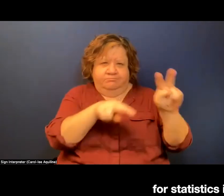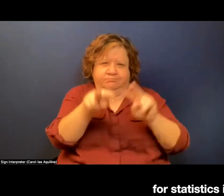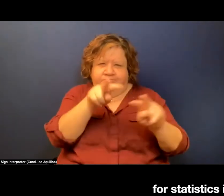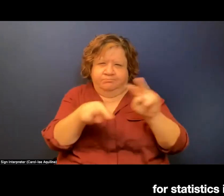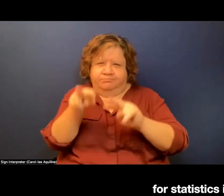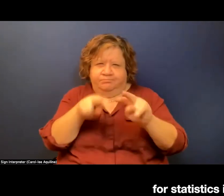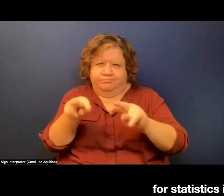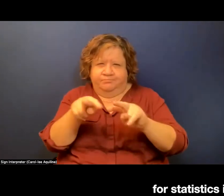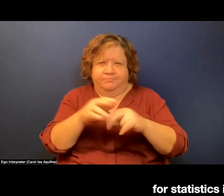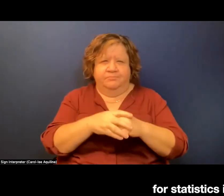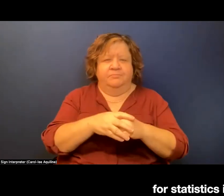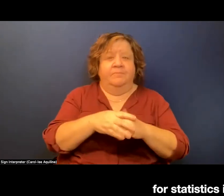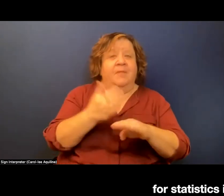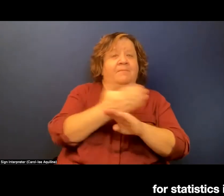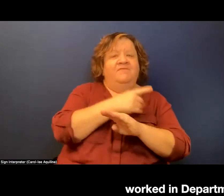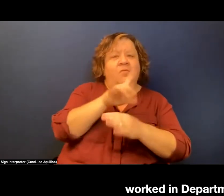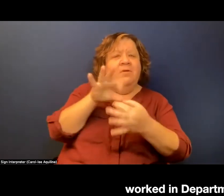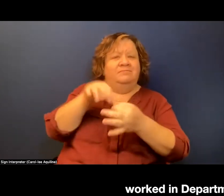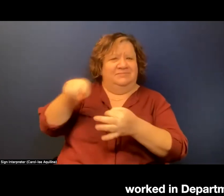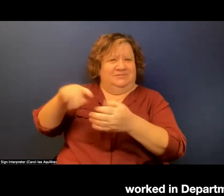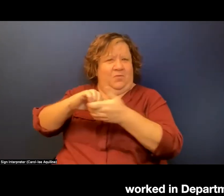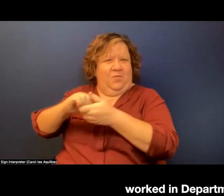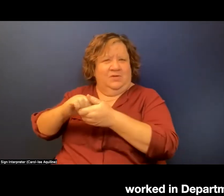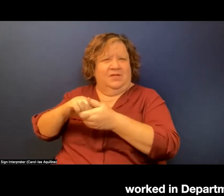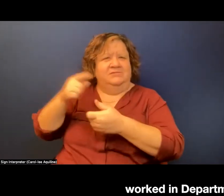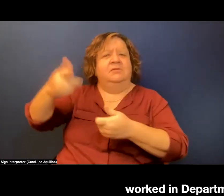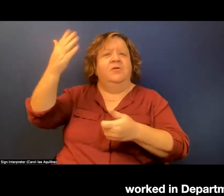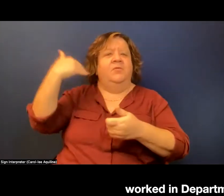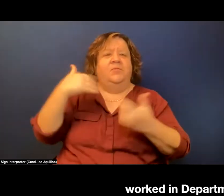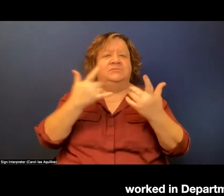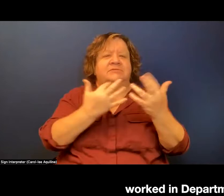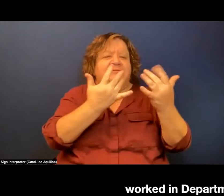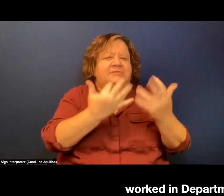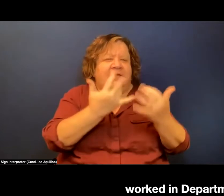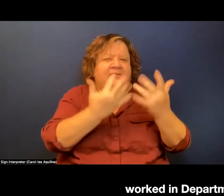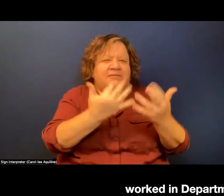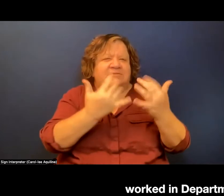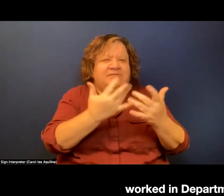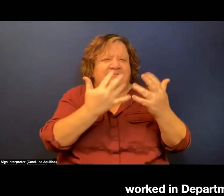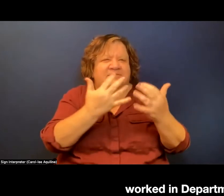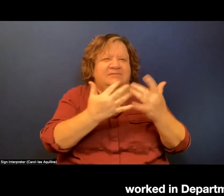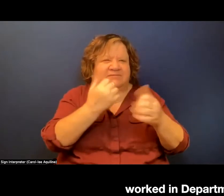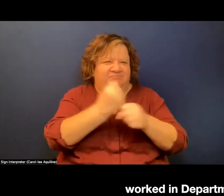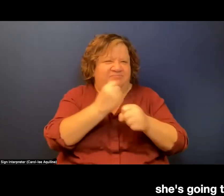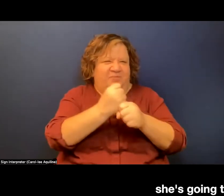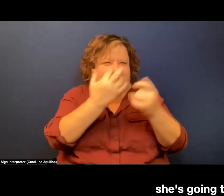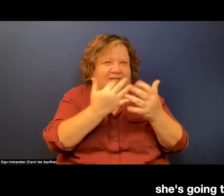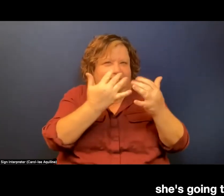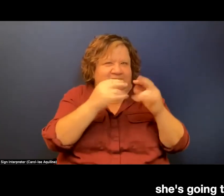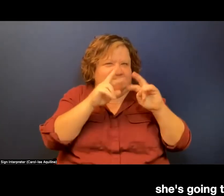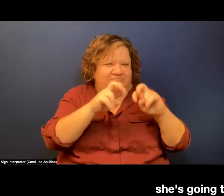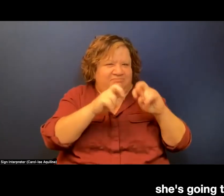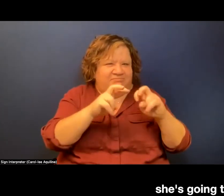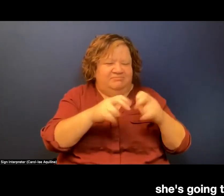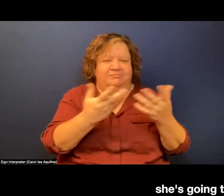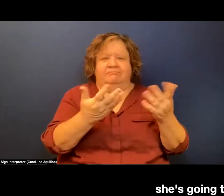for statistics in the Department for Constitutional Affairs and has also worked in the Department of Health. So today, Penny's role is,